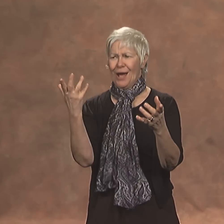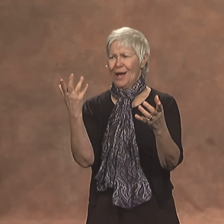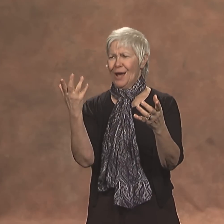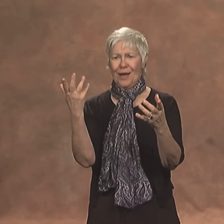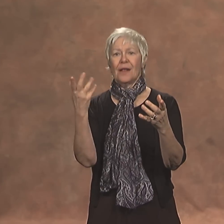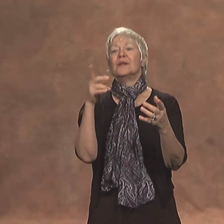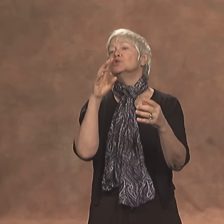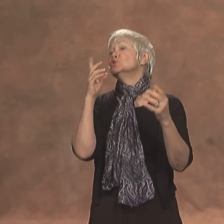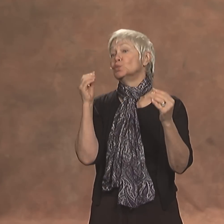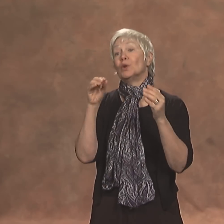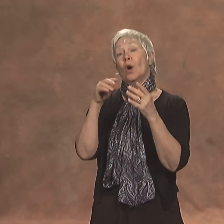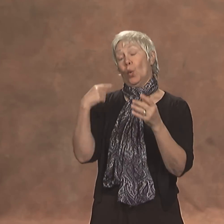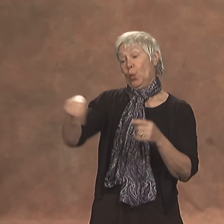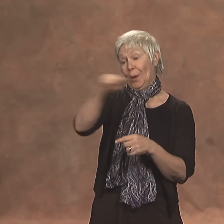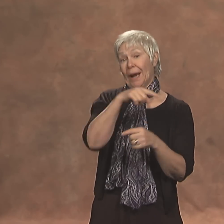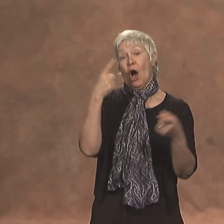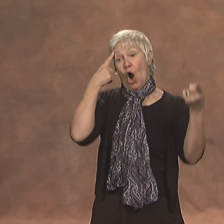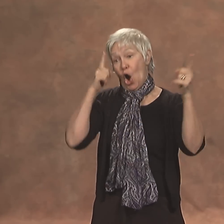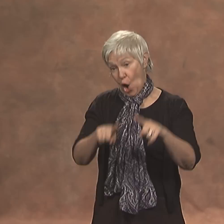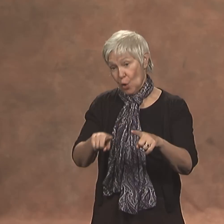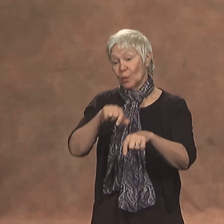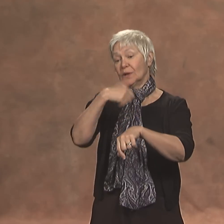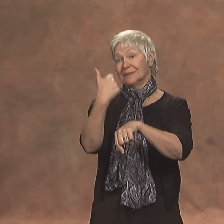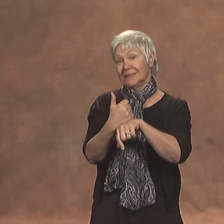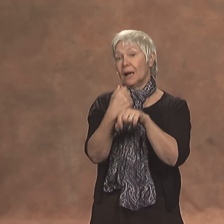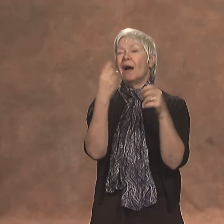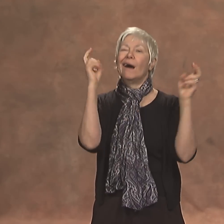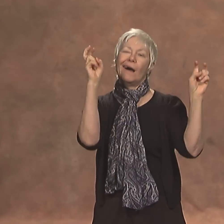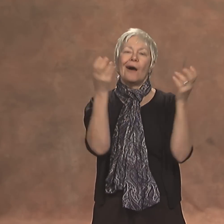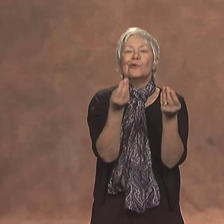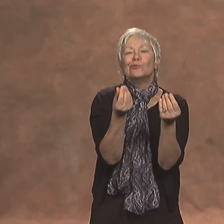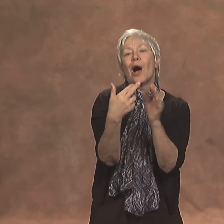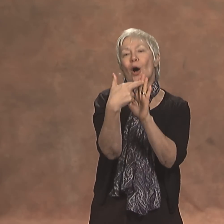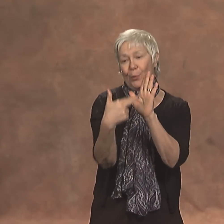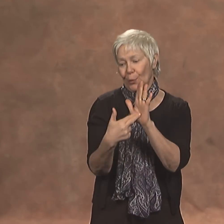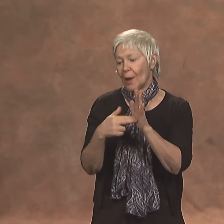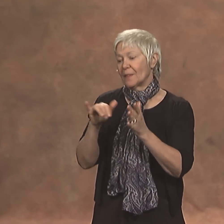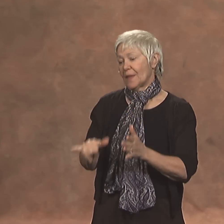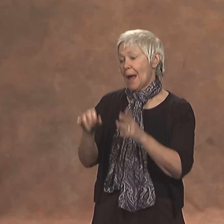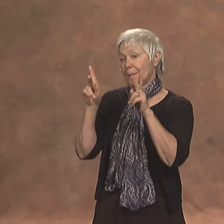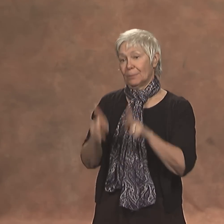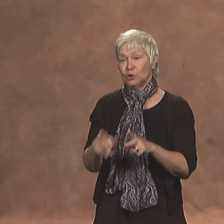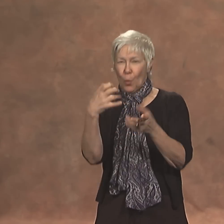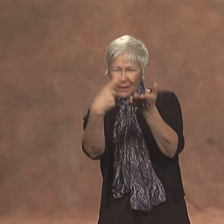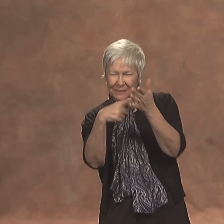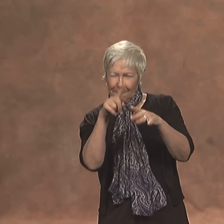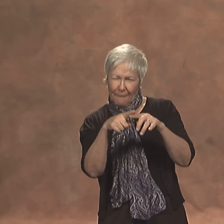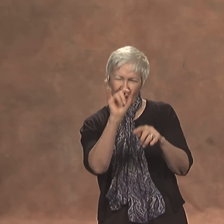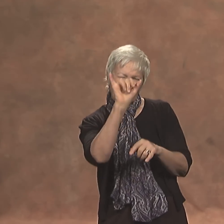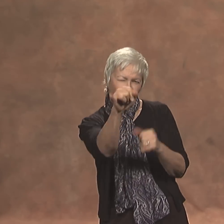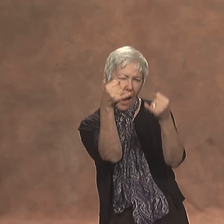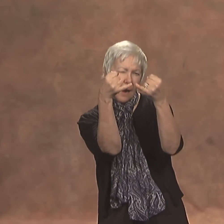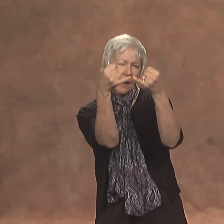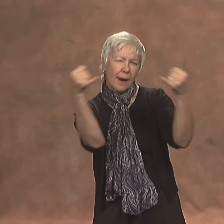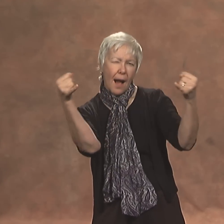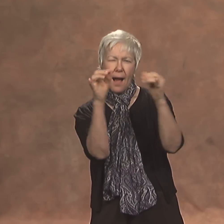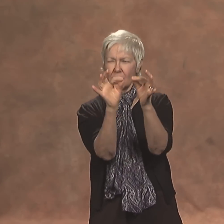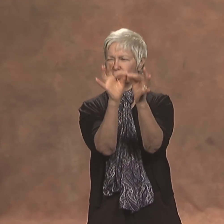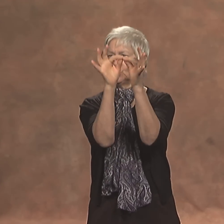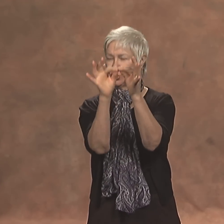that they actually use the PowerPoint presentation as a prop to point to the question so that everyone has eye